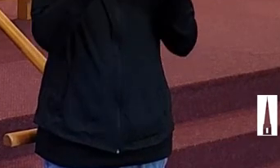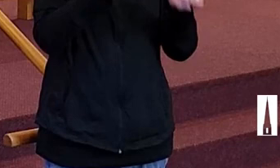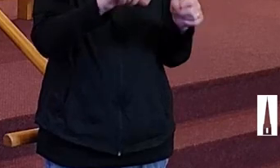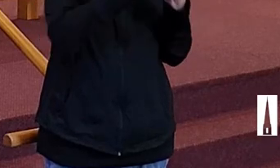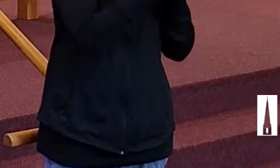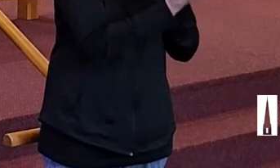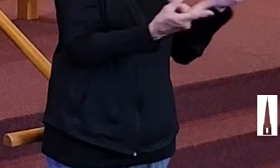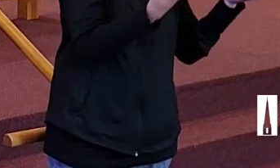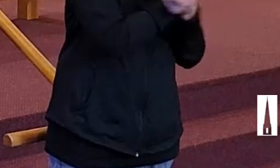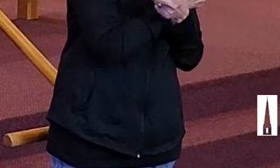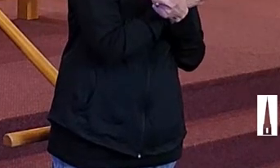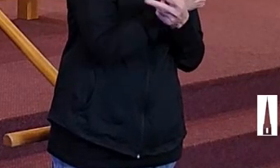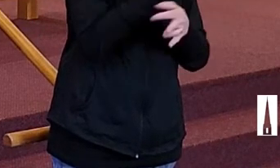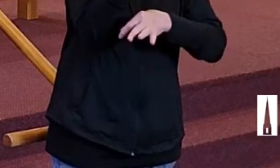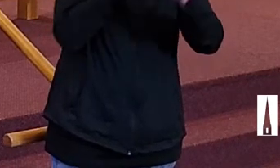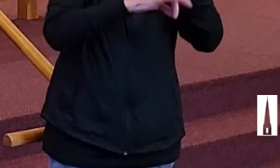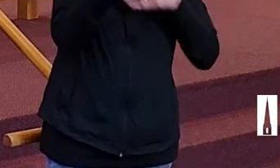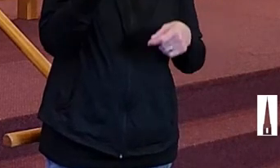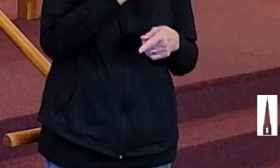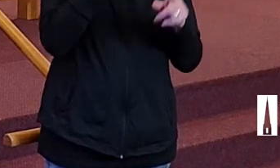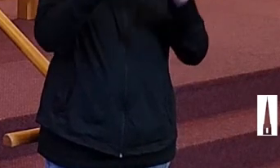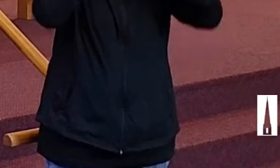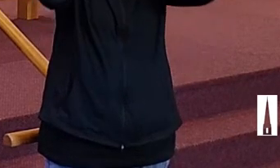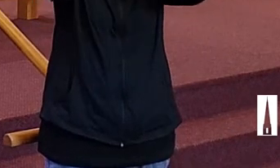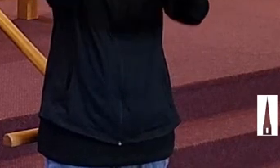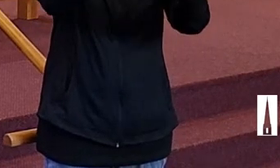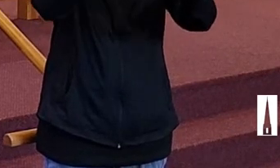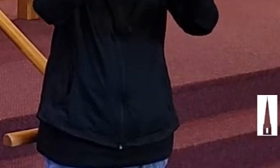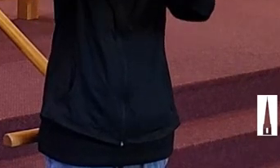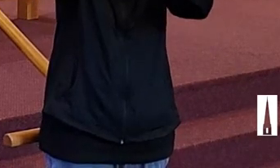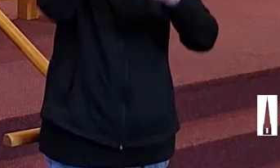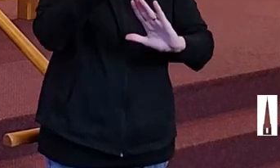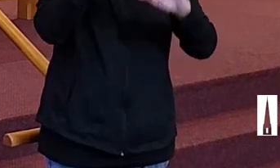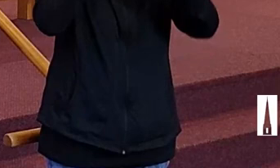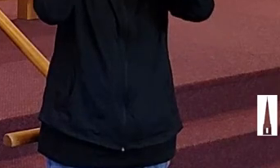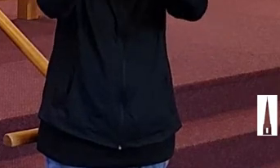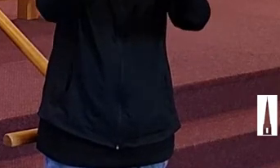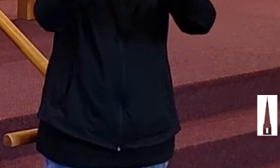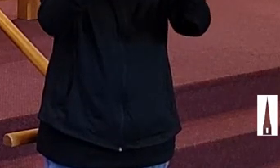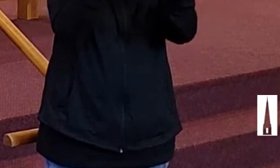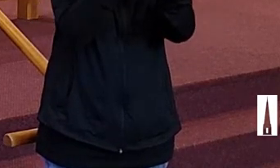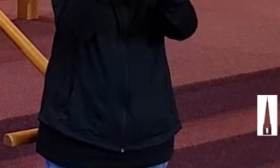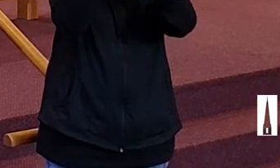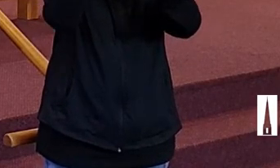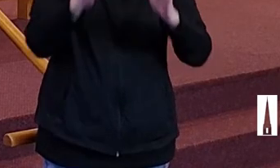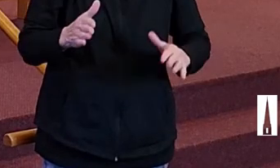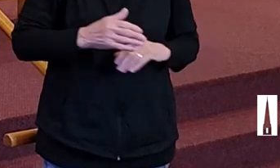Lean on Jesus and lean on God. Reach out and touch them.